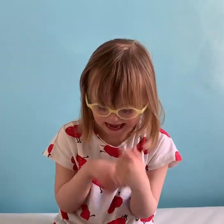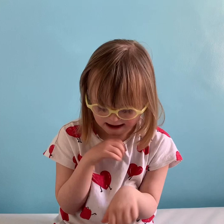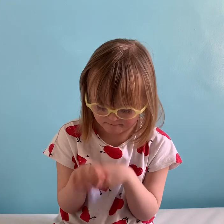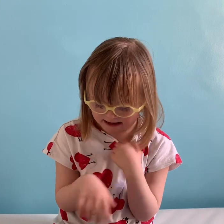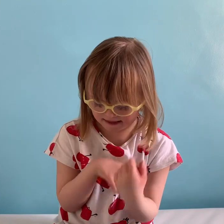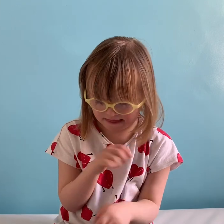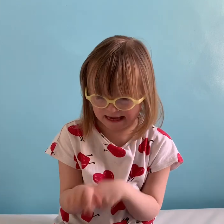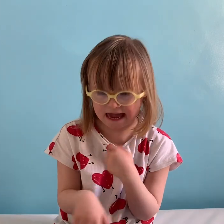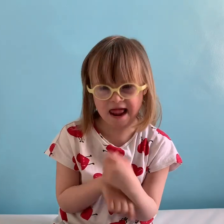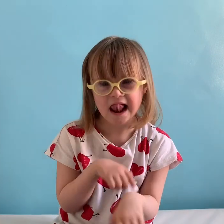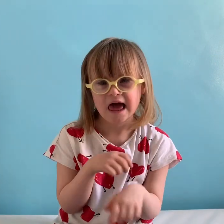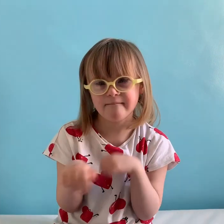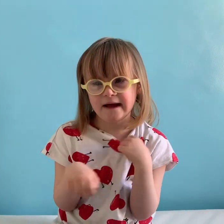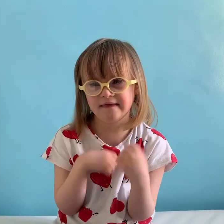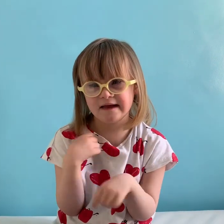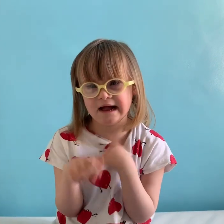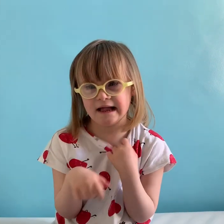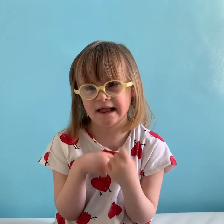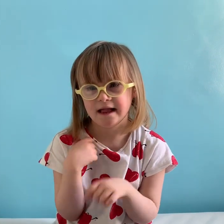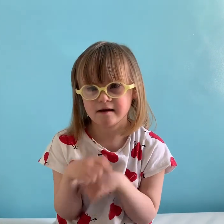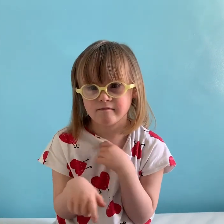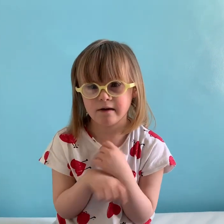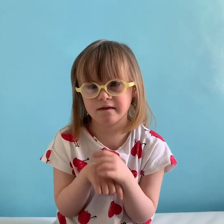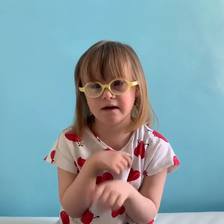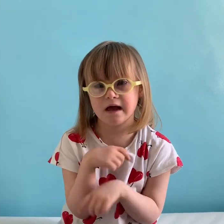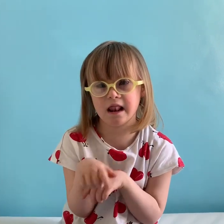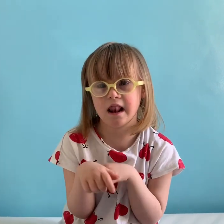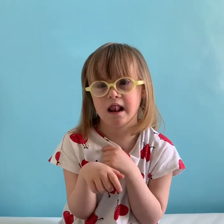Bicycle. Bicycle. Bicycle. Bicycle.